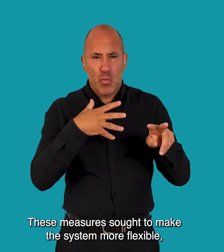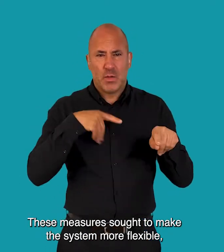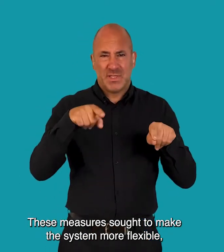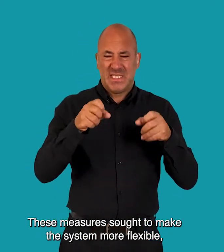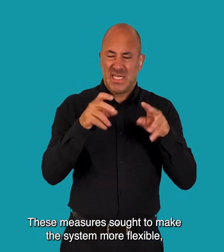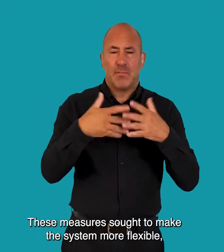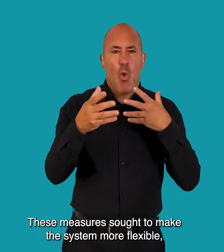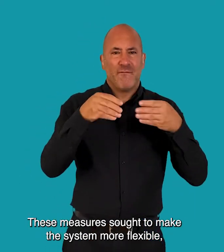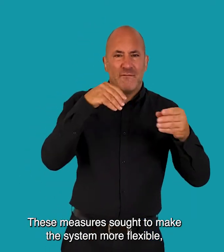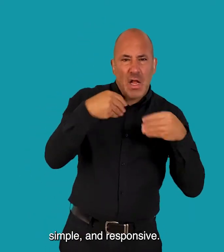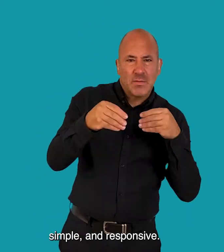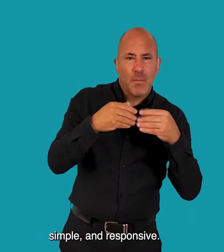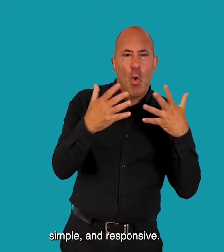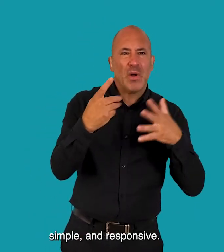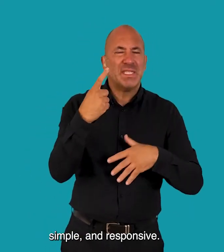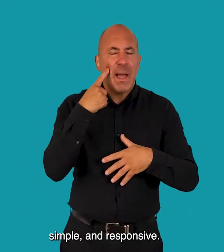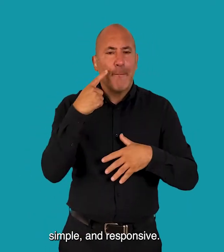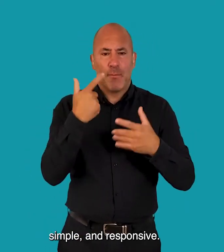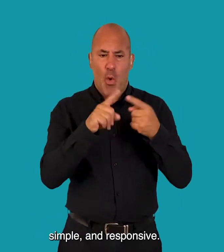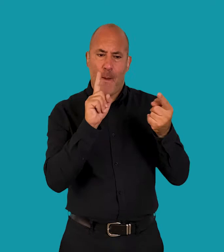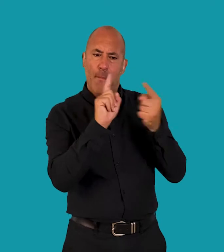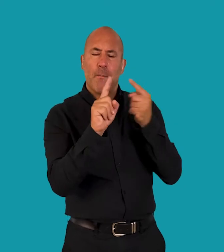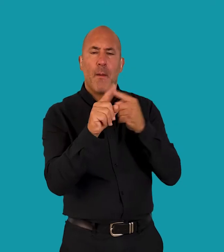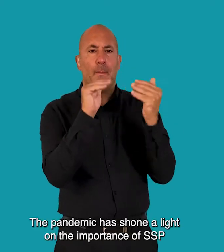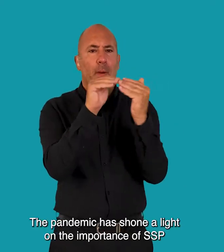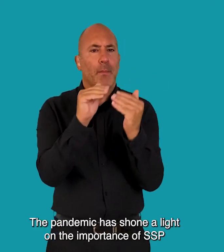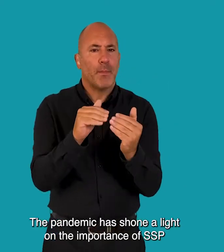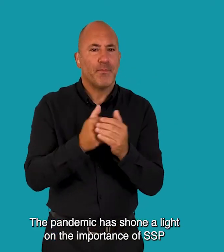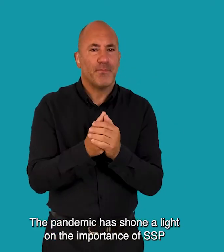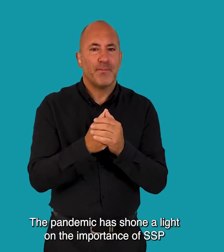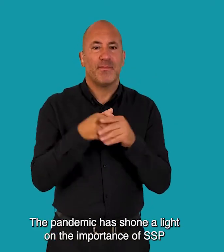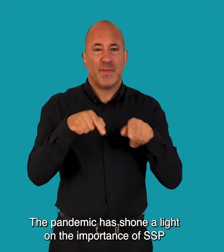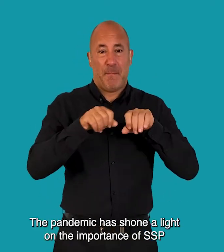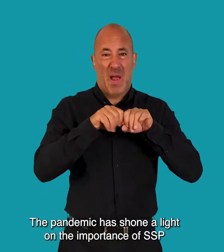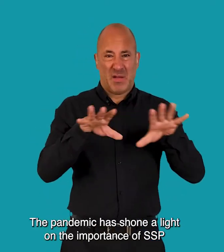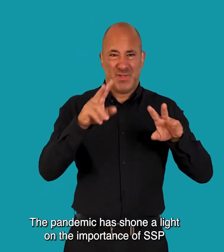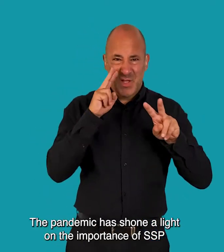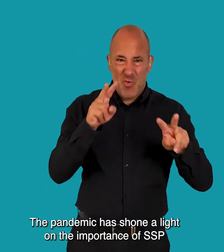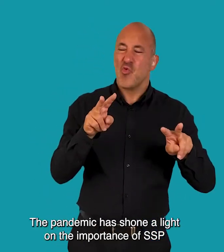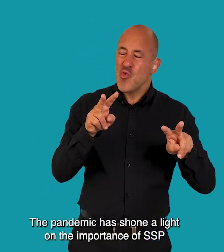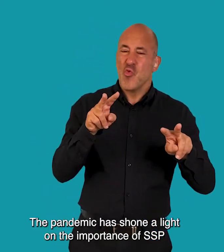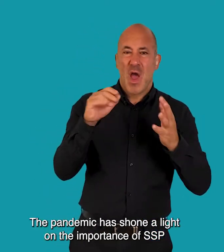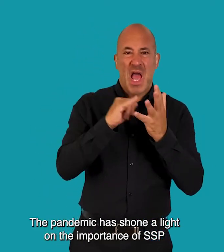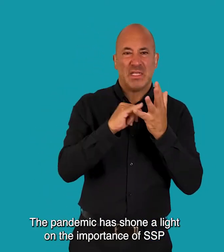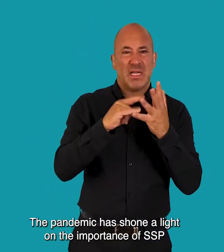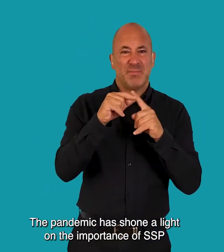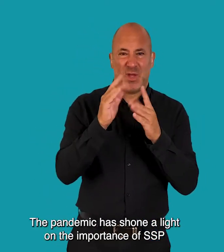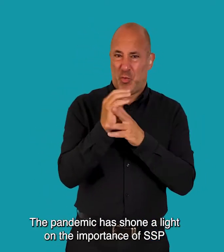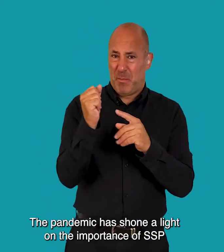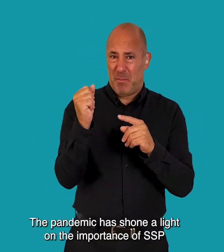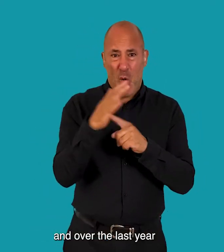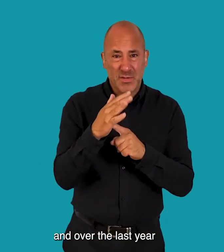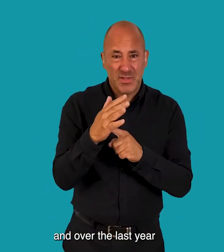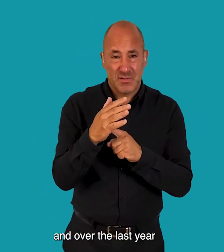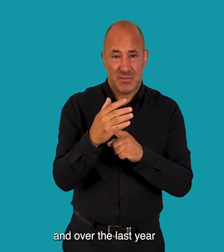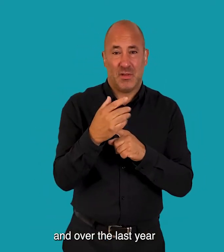more flexible, simple and responsive. The pandemic has shone a light on the importance of SSP, and over the last